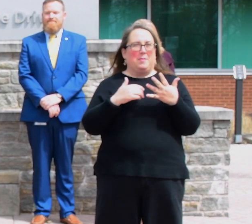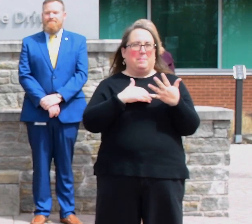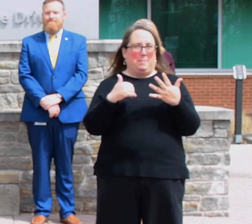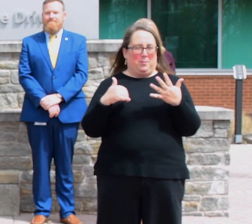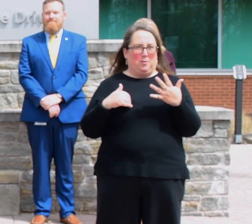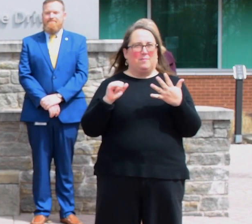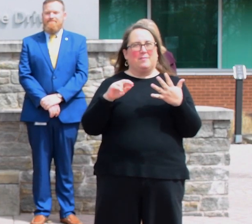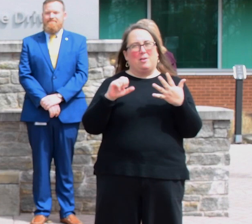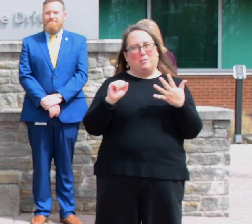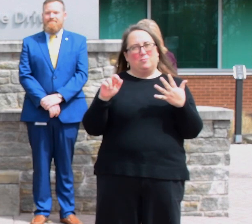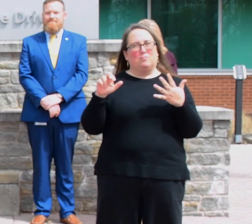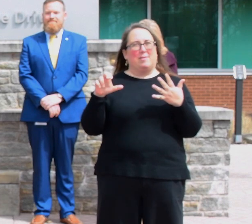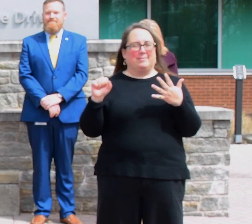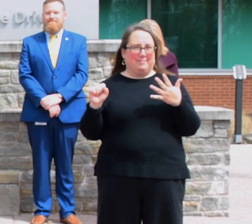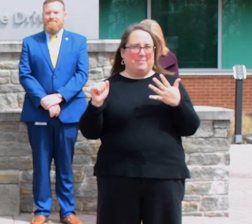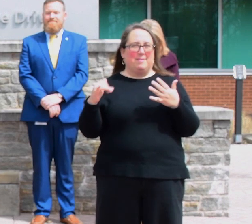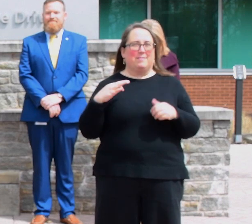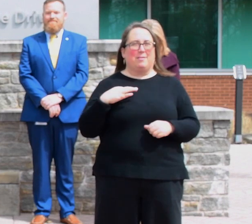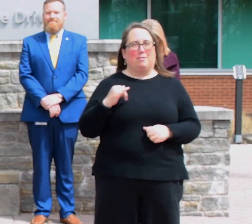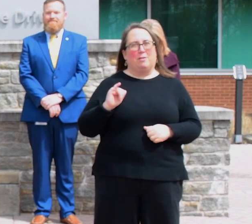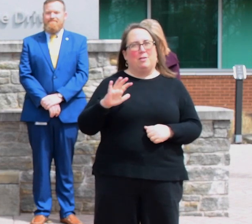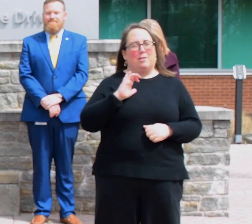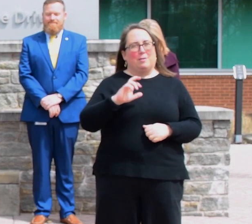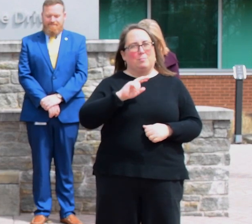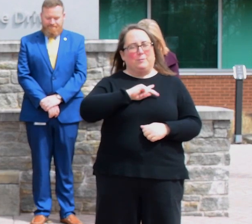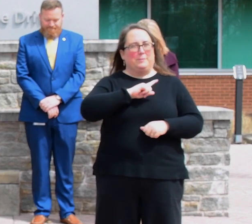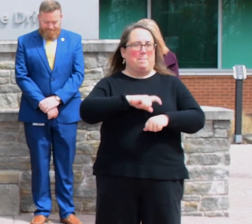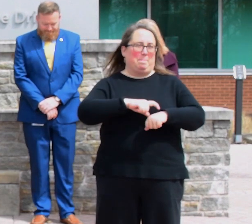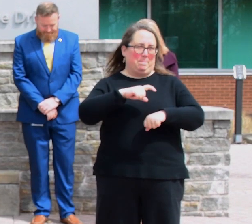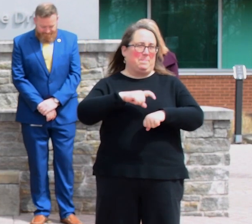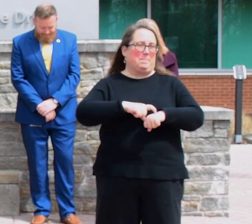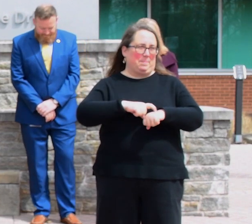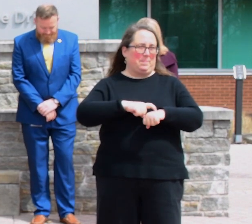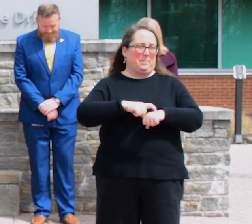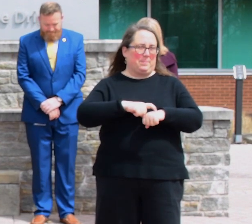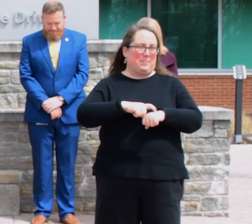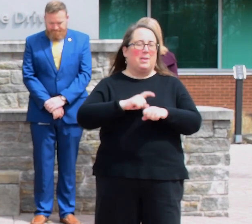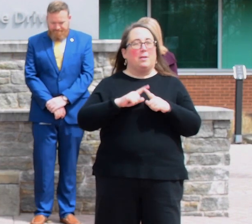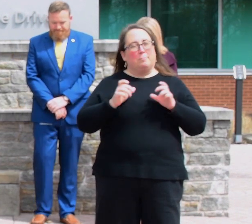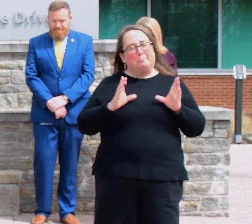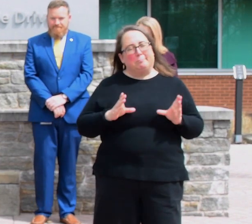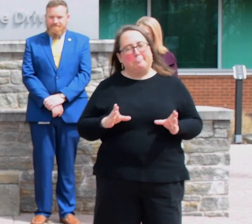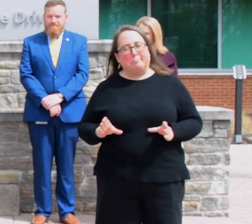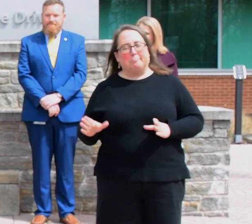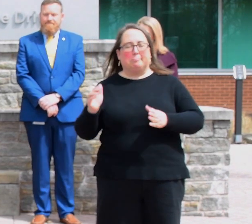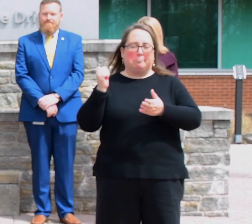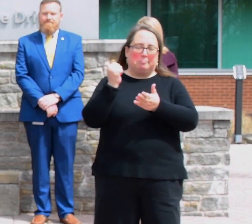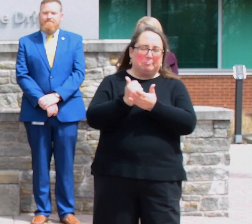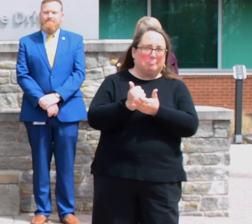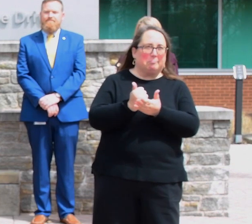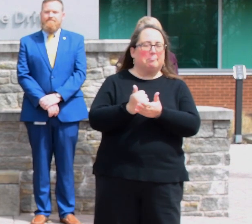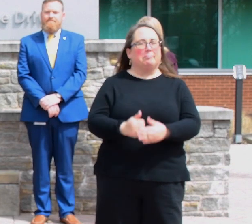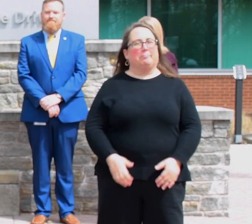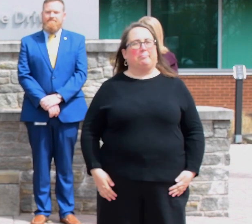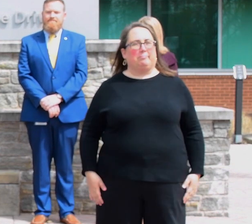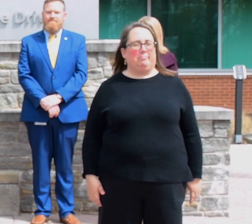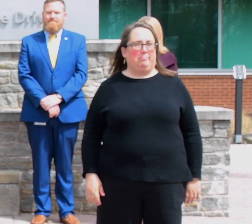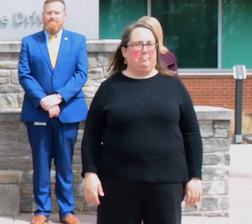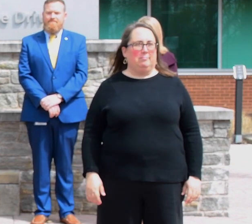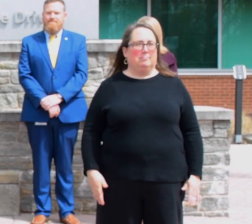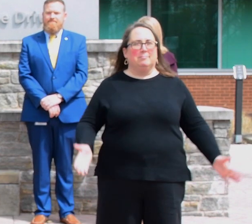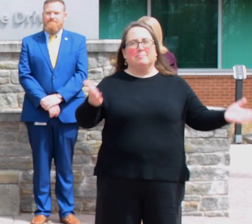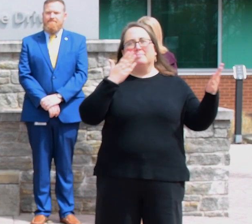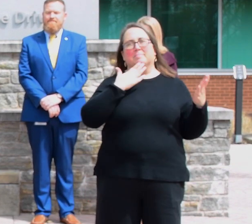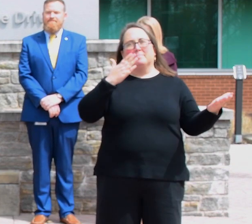the Aries Races who volunteer their personal time to be prepared and assist in time of need.